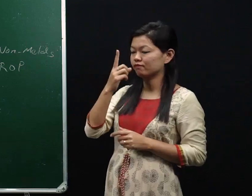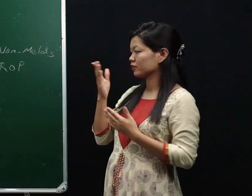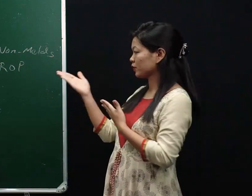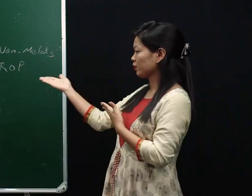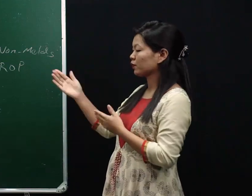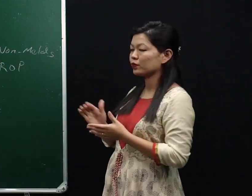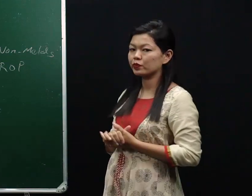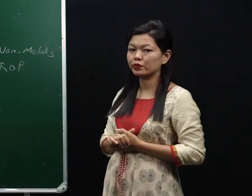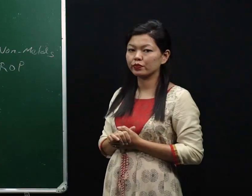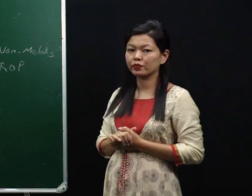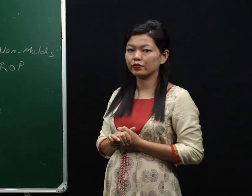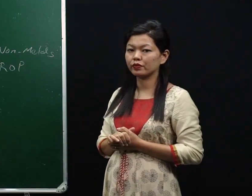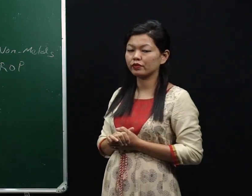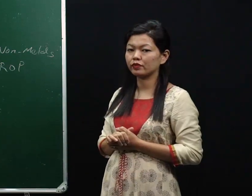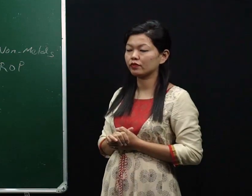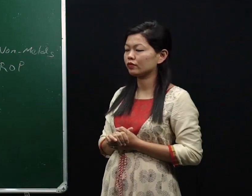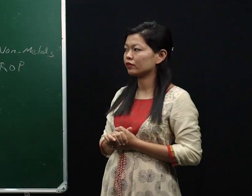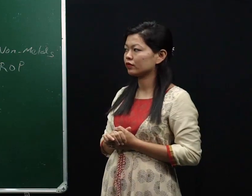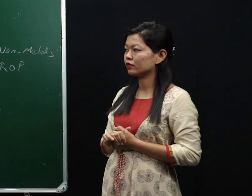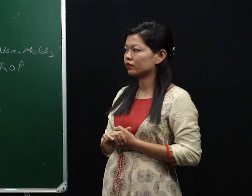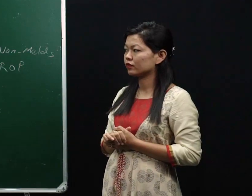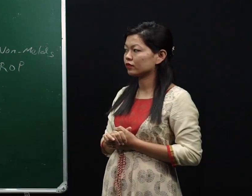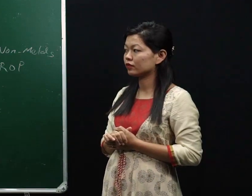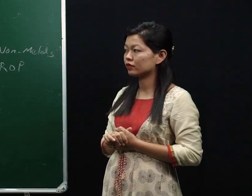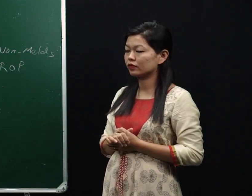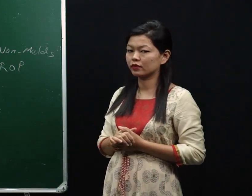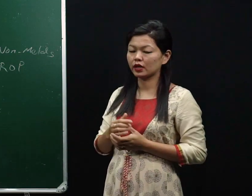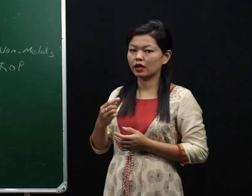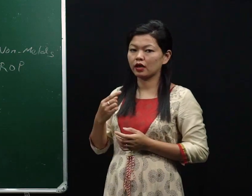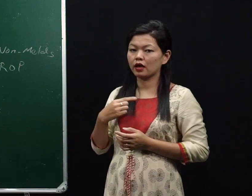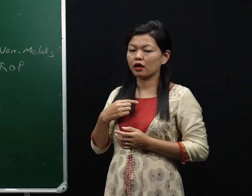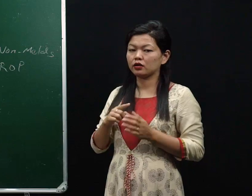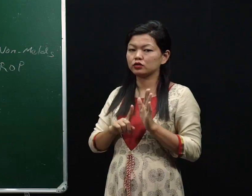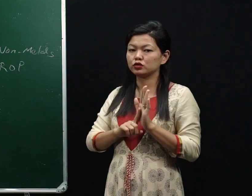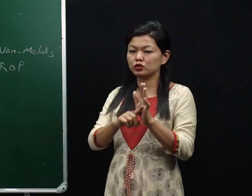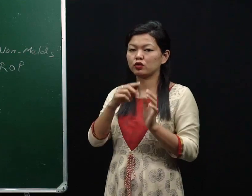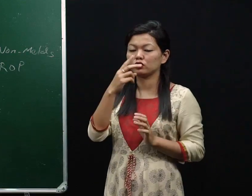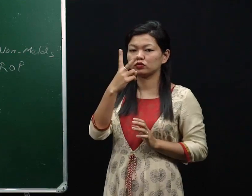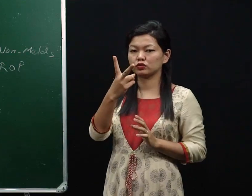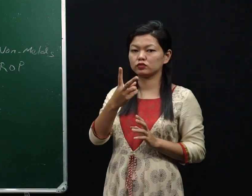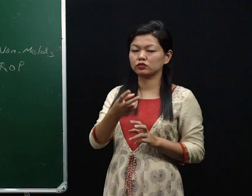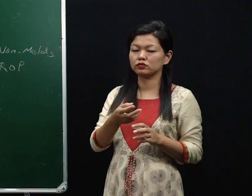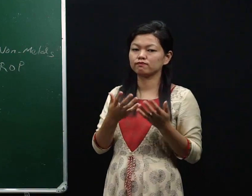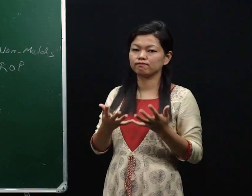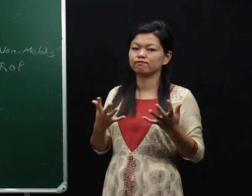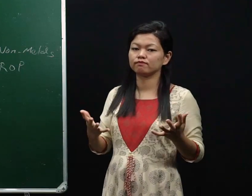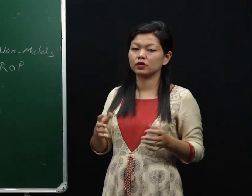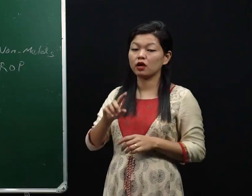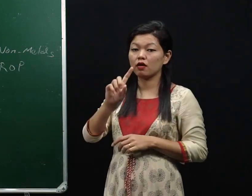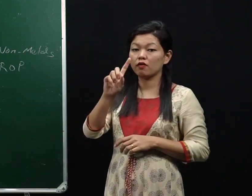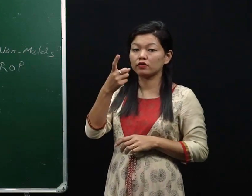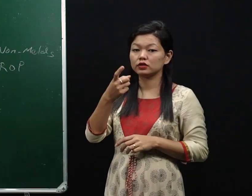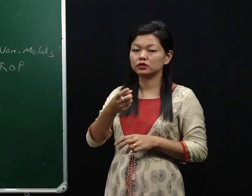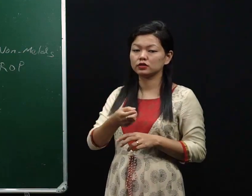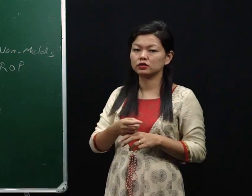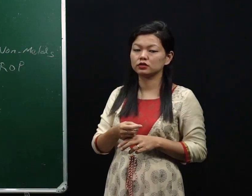Clear. Now, students, I'll give you two objects, okay? One is iron, clear? One is iron